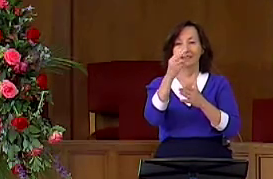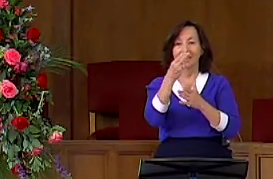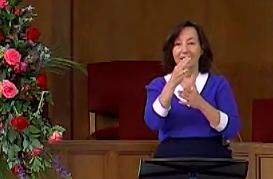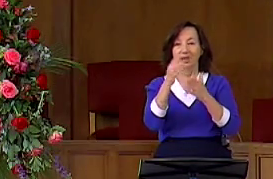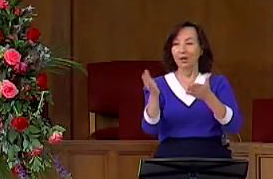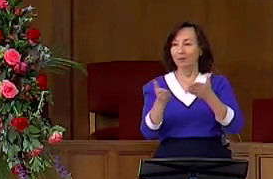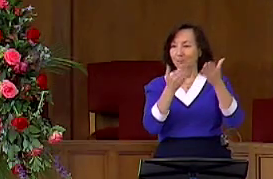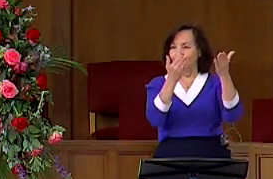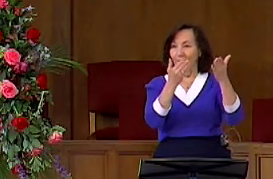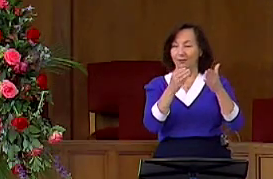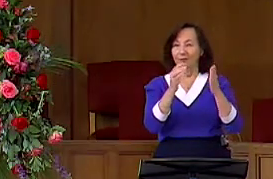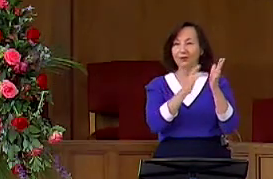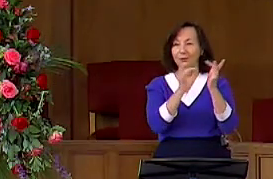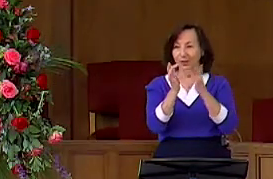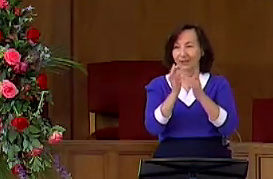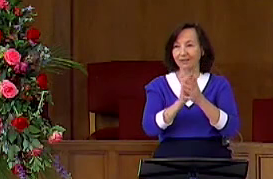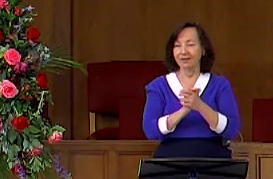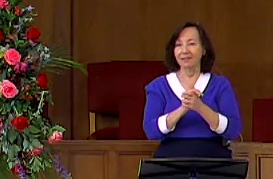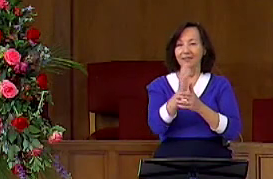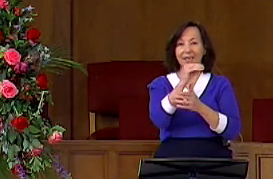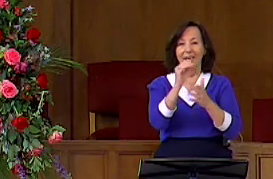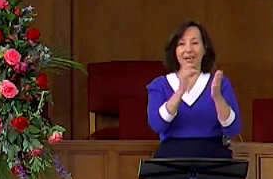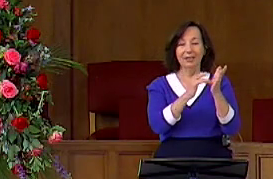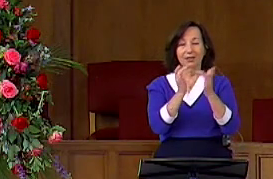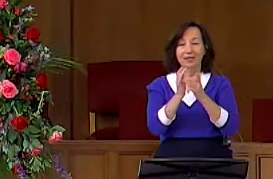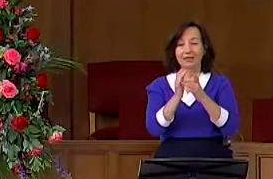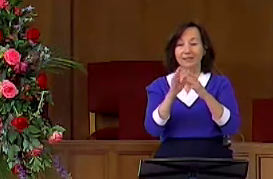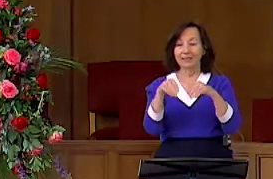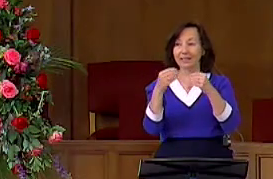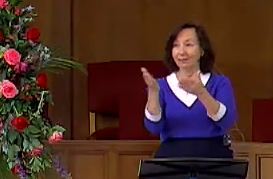Jesus. And Jesus gave it back,"